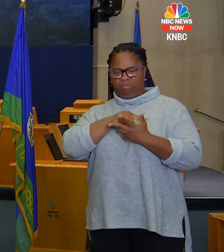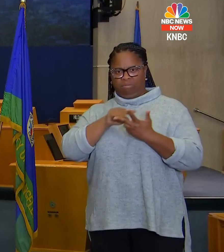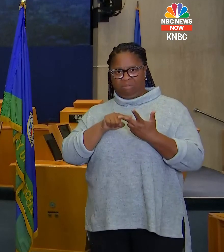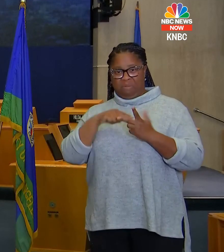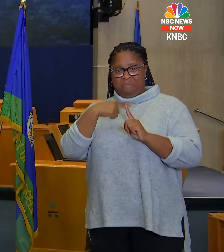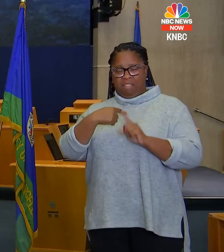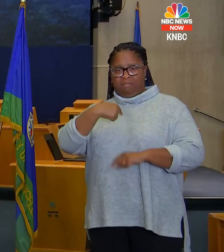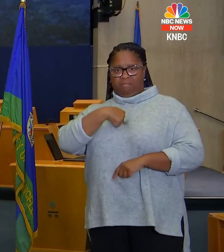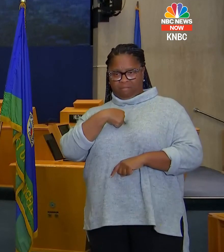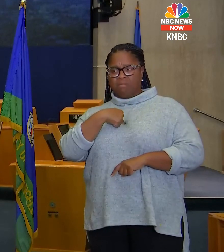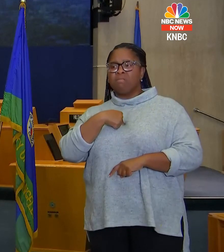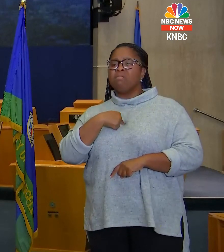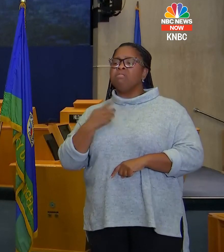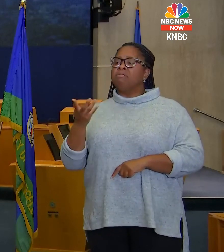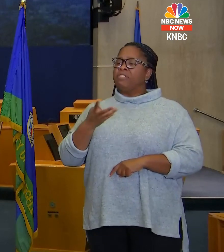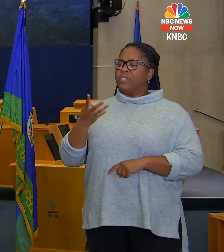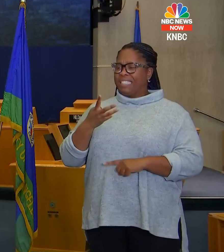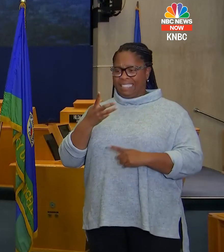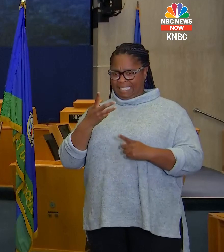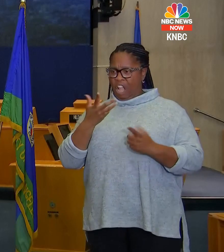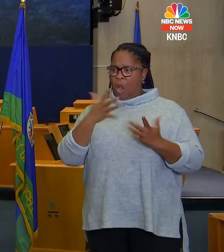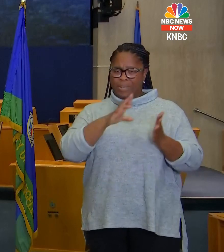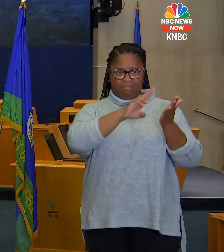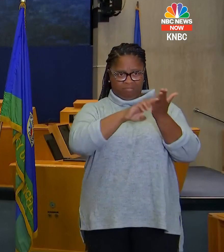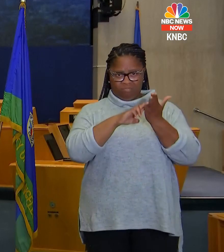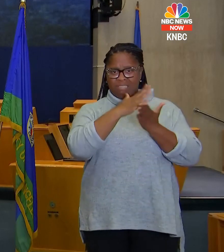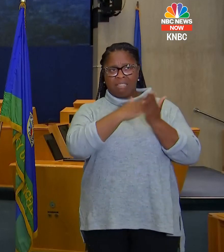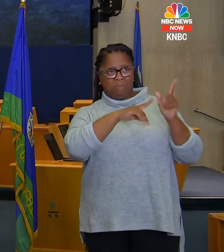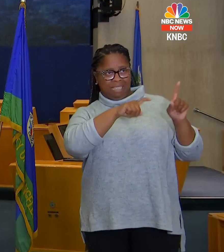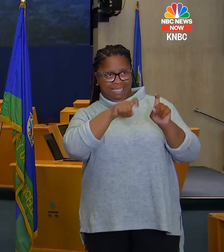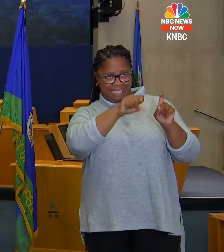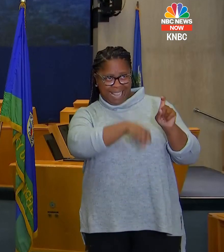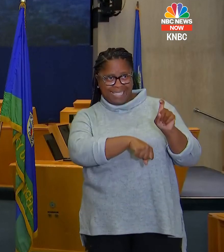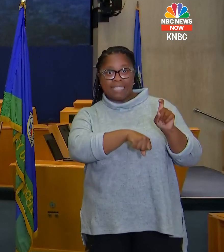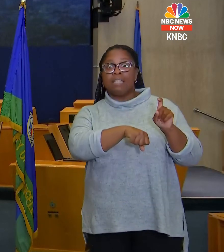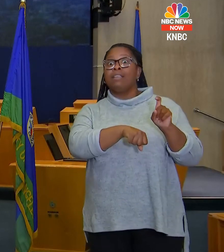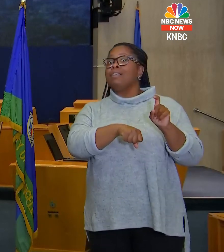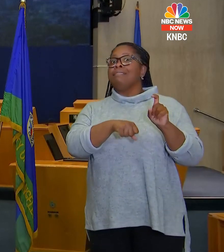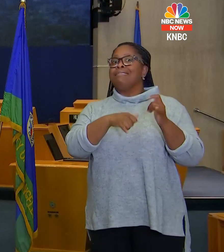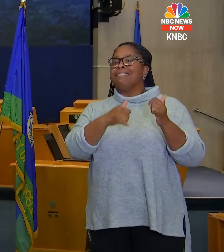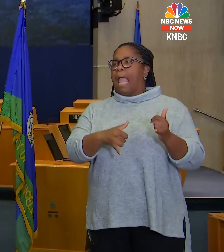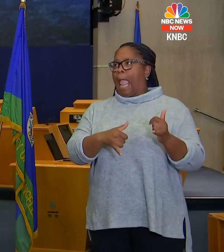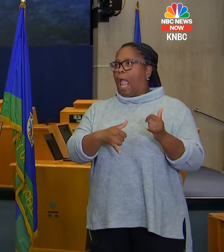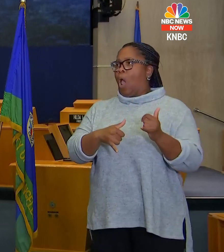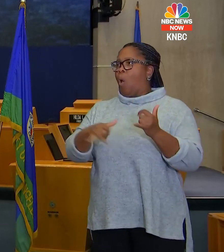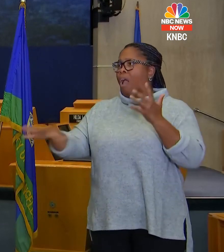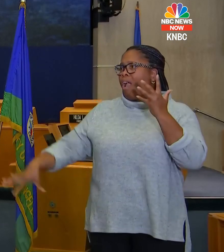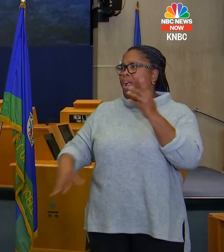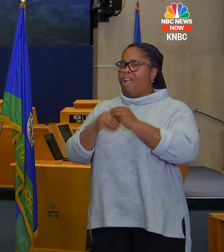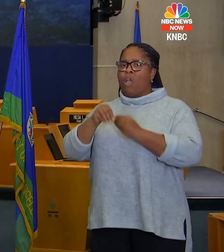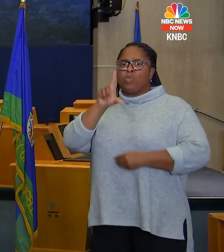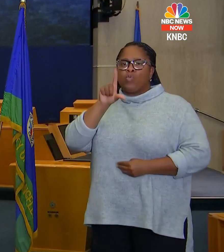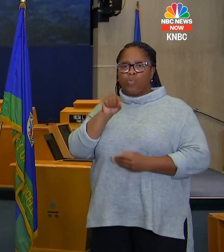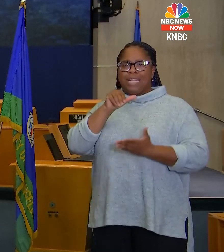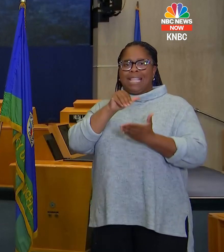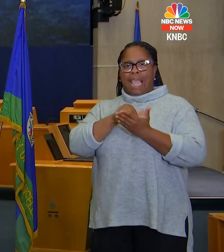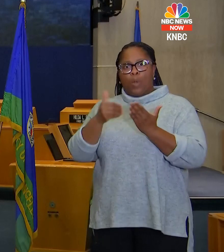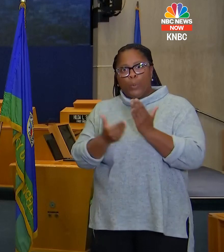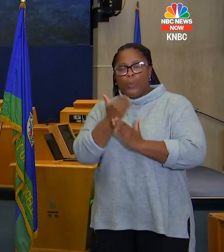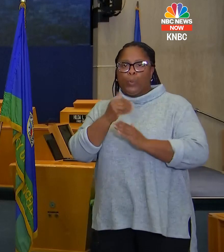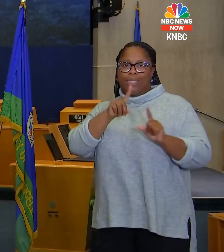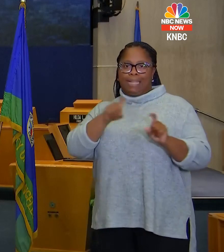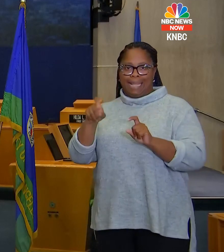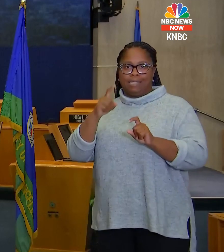the testing already contracted by the city and the county, have secured 20,000 new tests for the